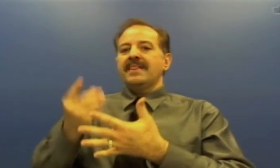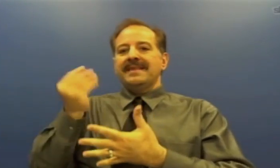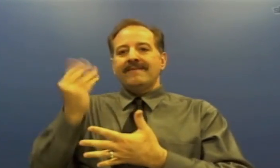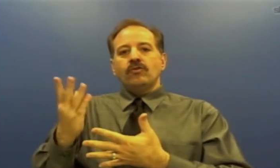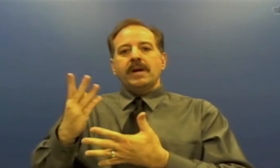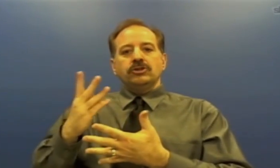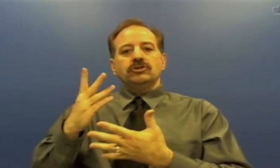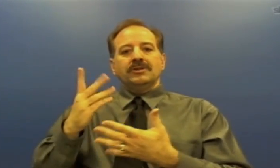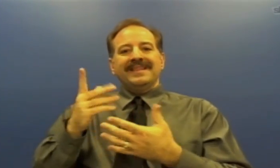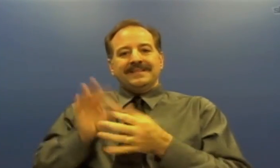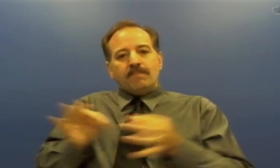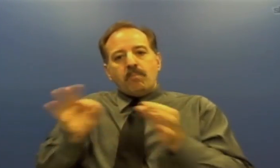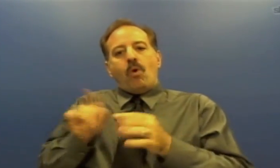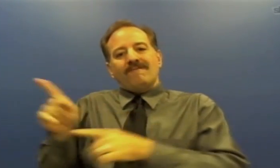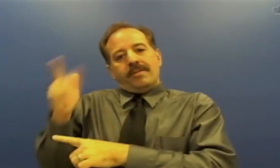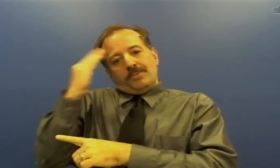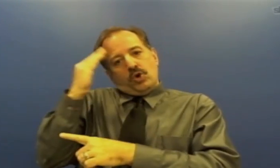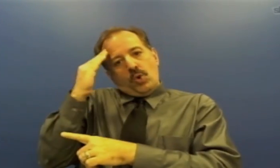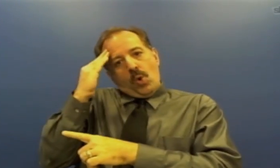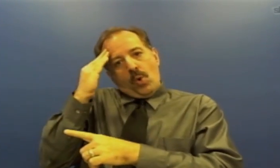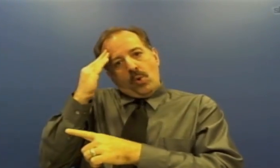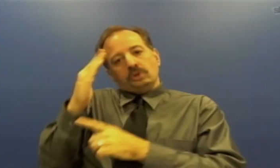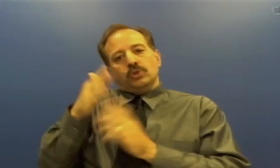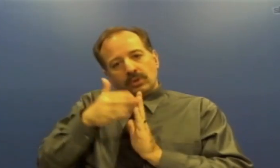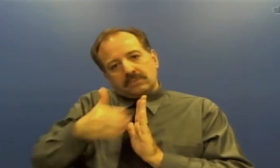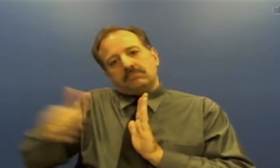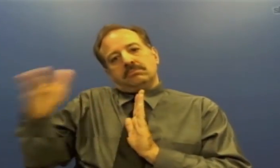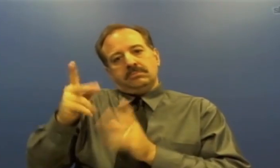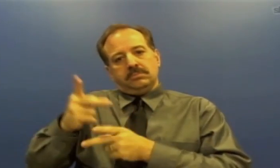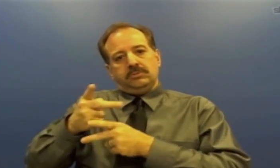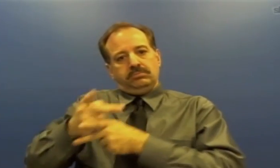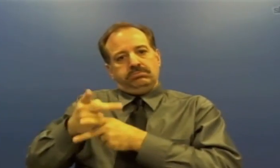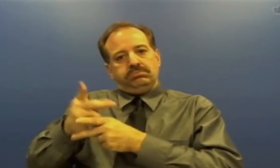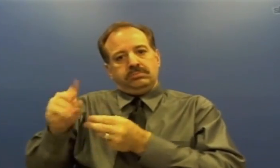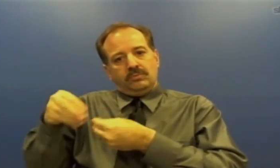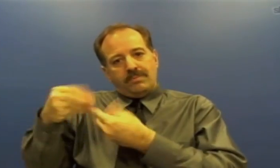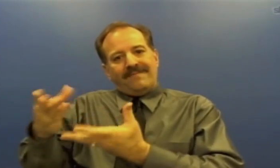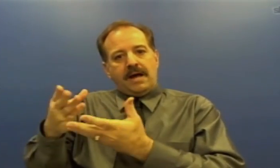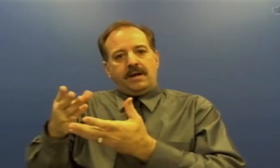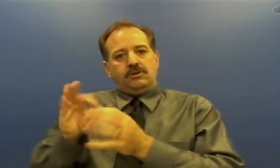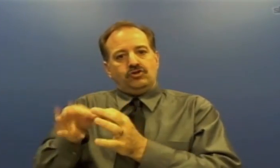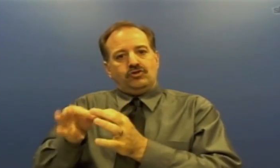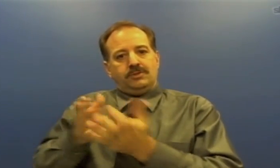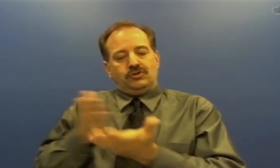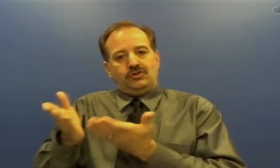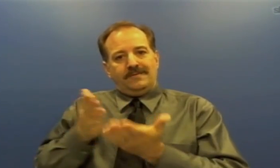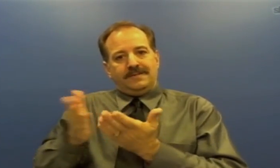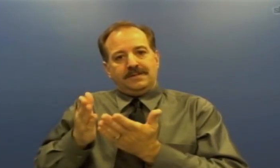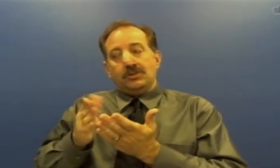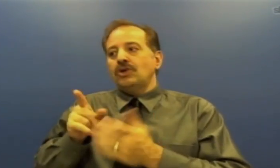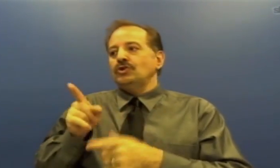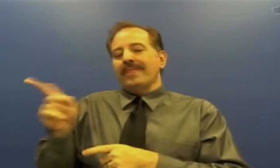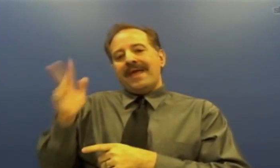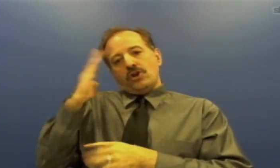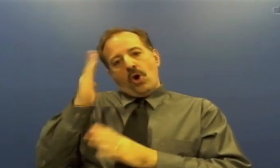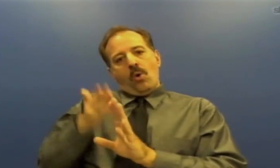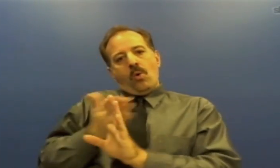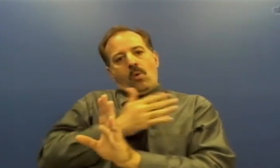share with the oncoming interpreter the information that's pertinent for them to know so that they can provide the best interpreting services during their